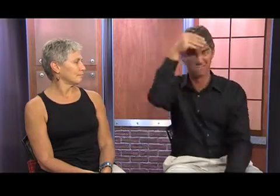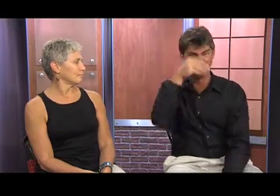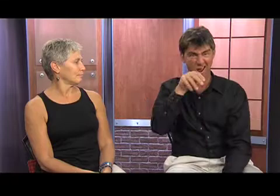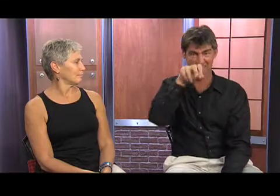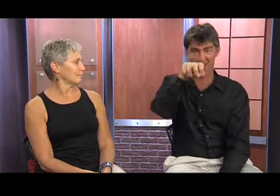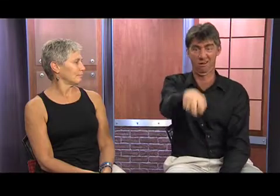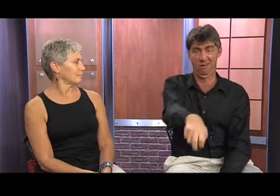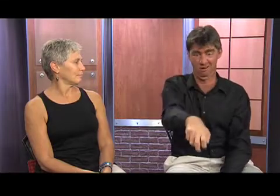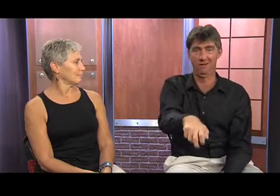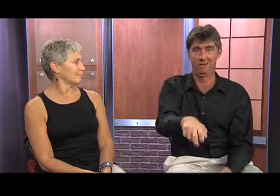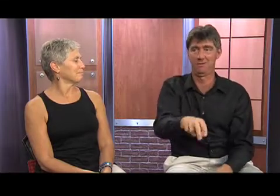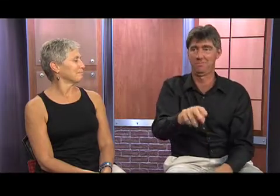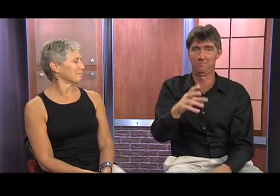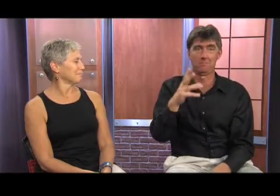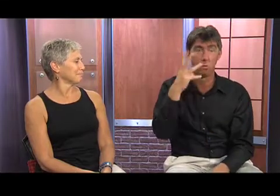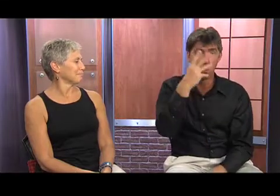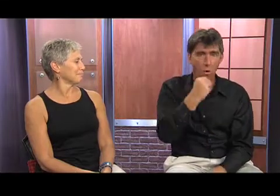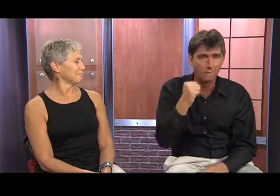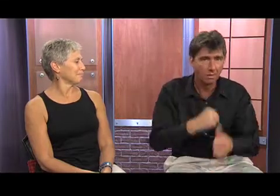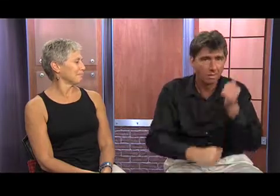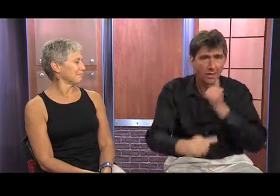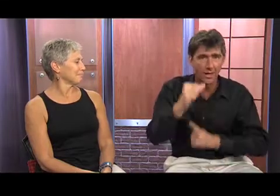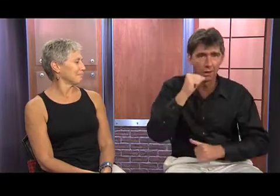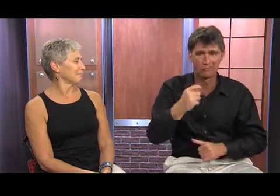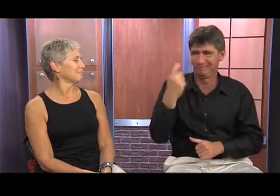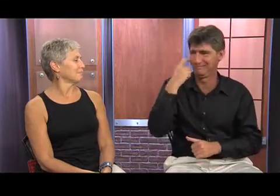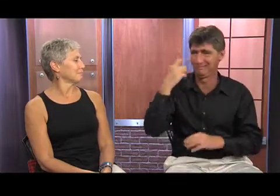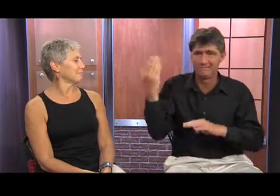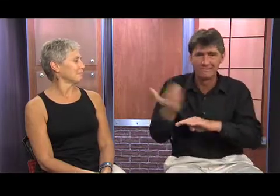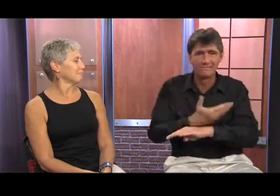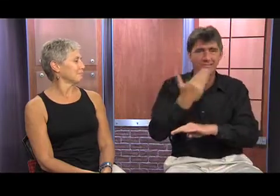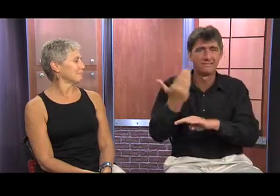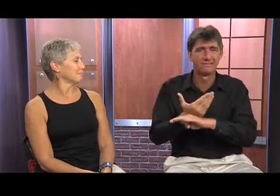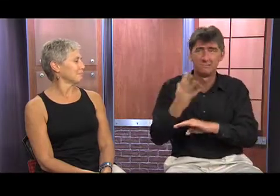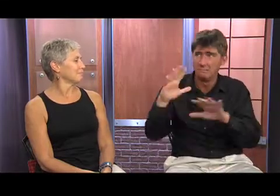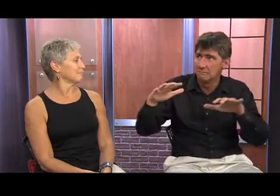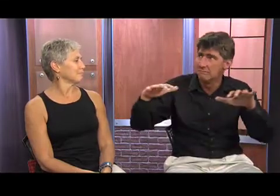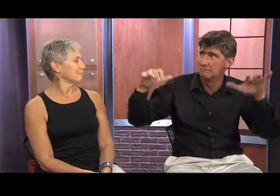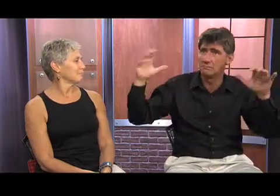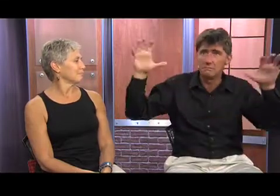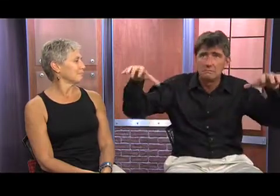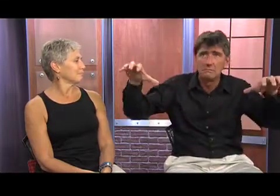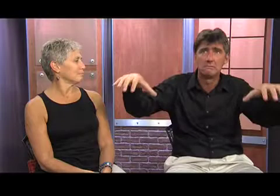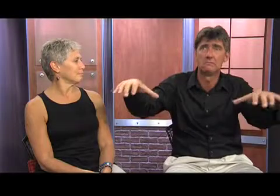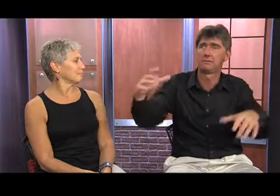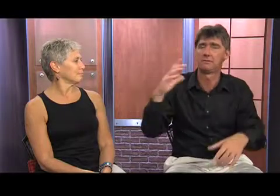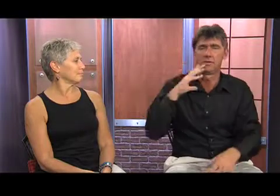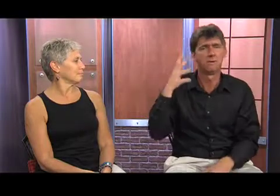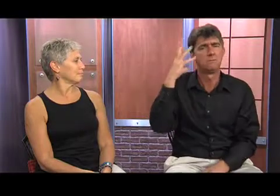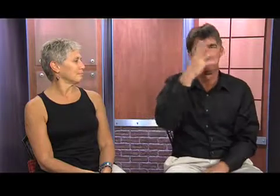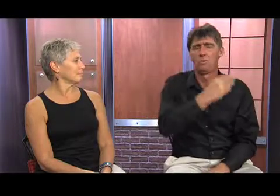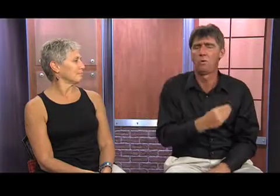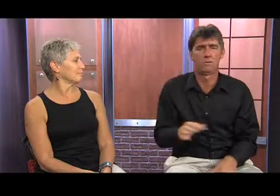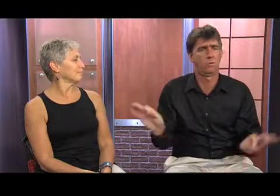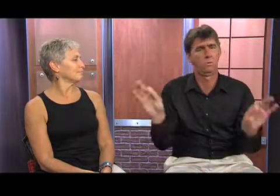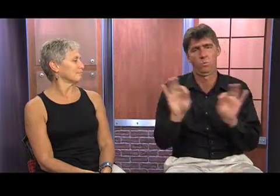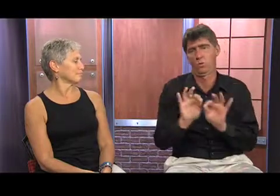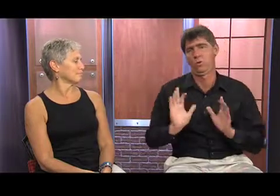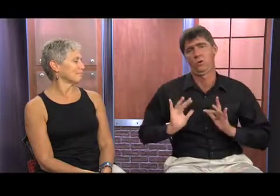treat. It's not all the time that you get to have, in some of the best seats in one of the best theaters. So